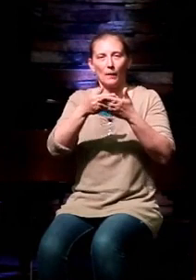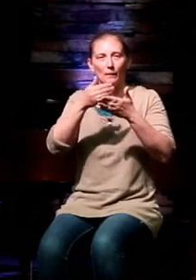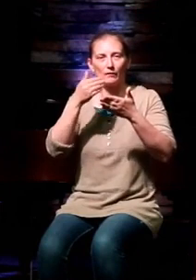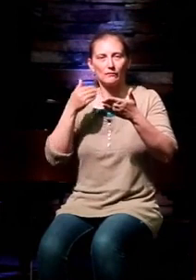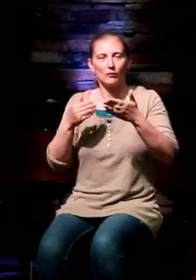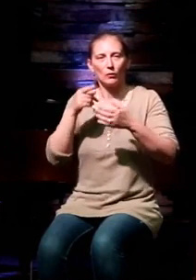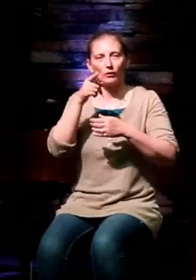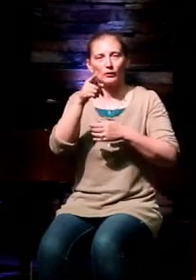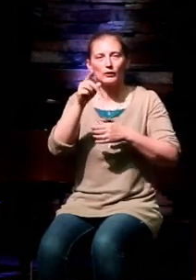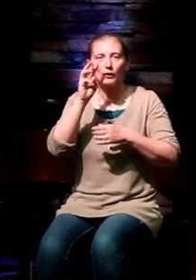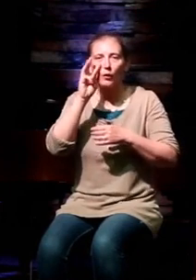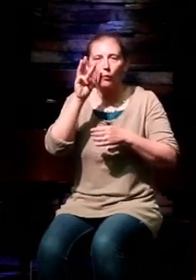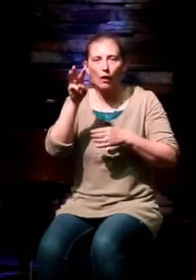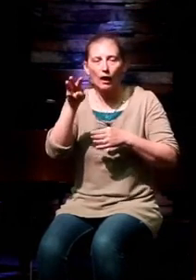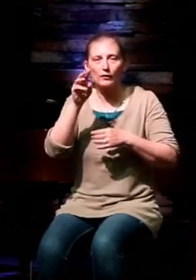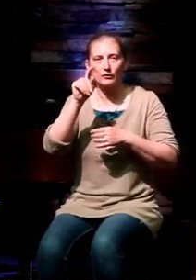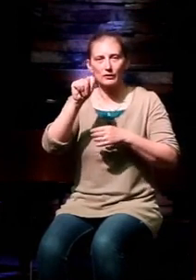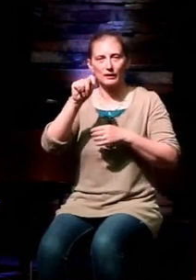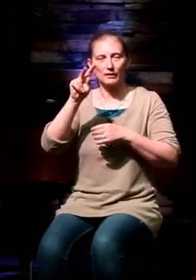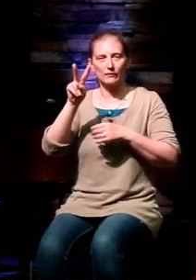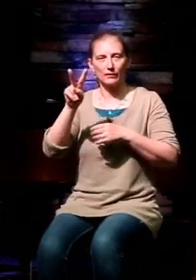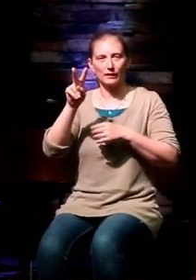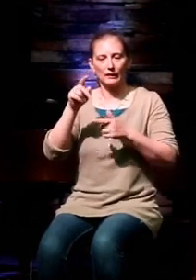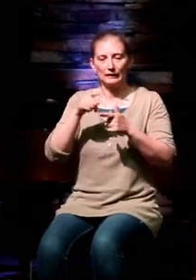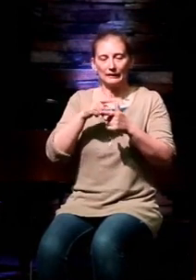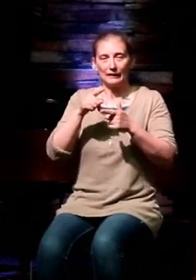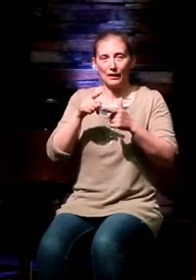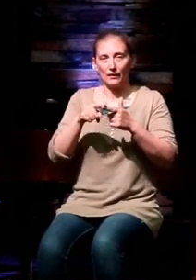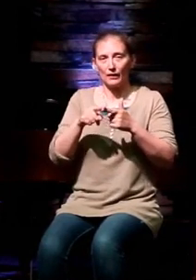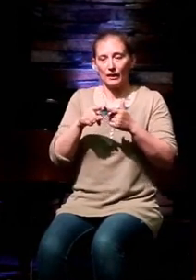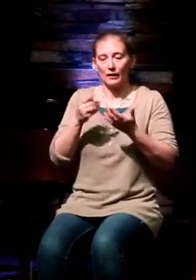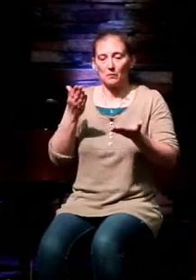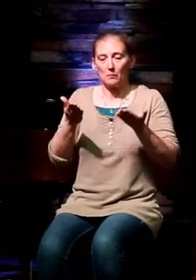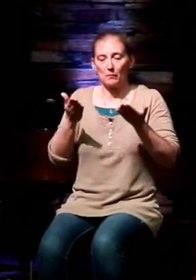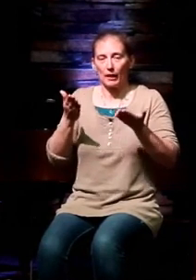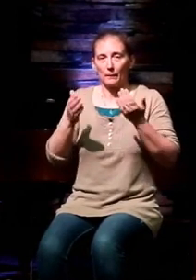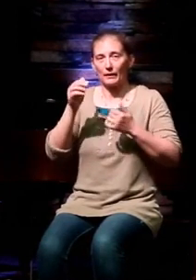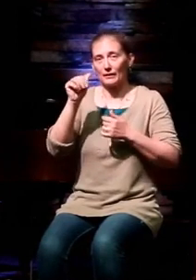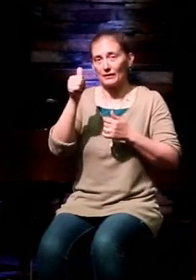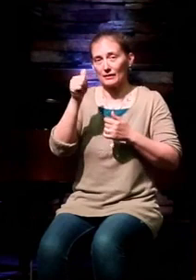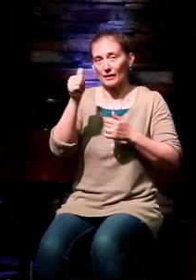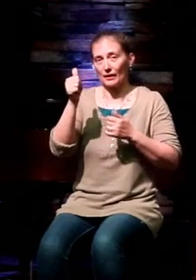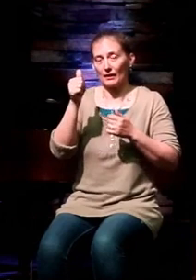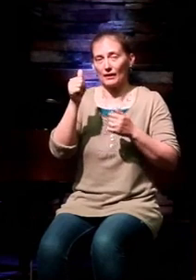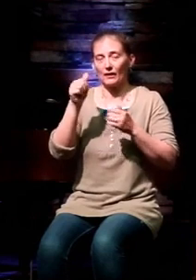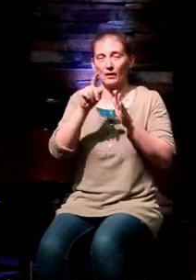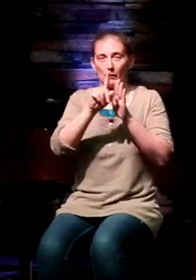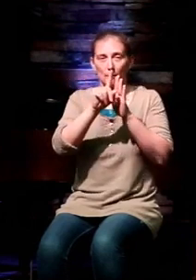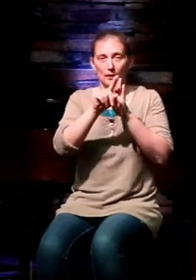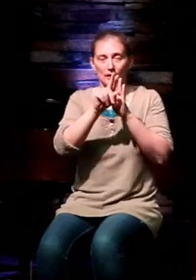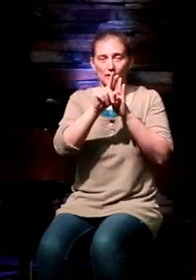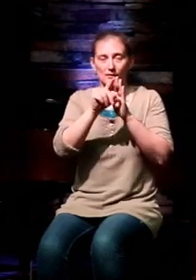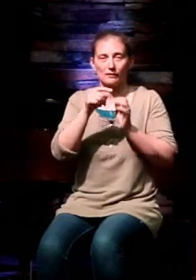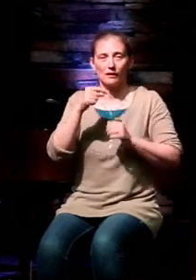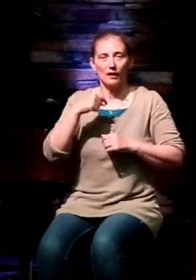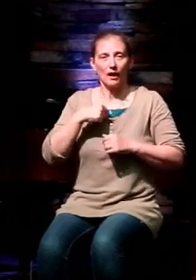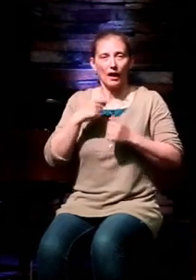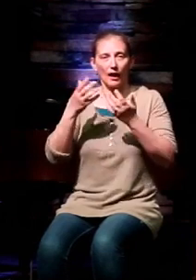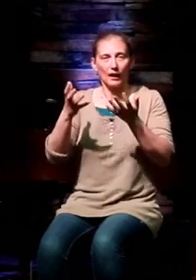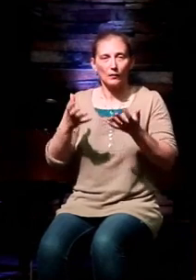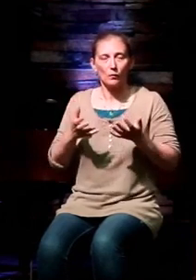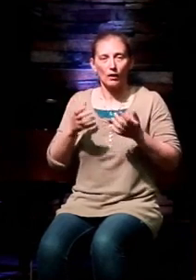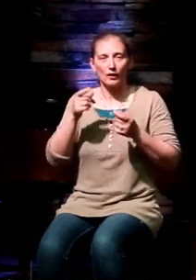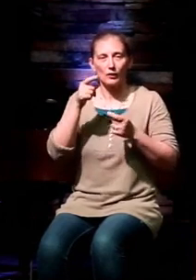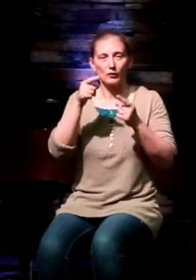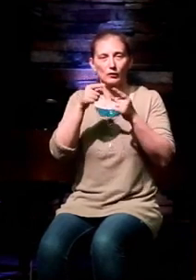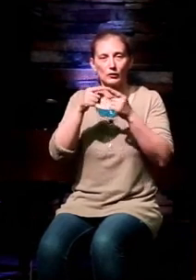set. Then I want you to stretch a little bit. I want you to give God 10 minutes. Pray and read some scripture. You know what you're doing by doing that?